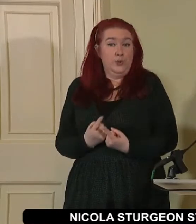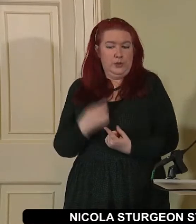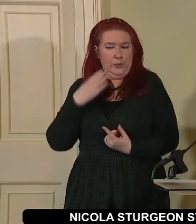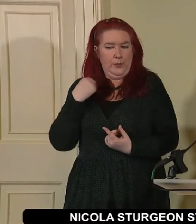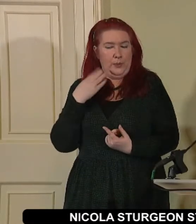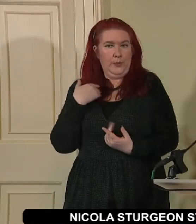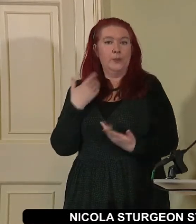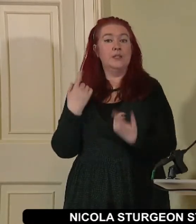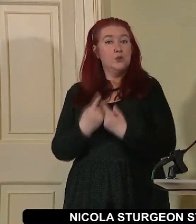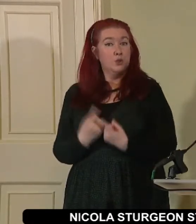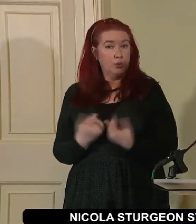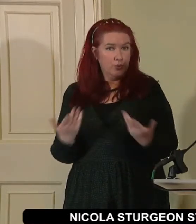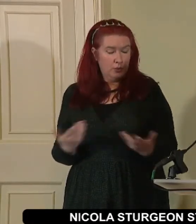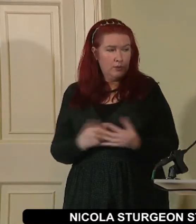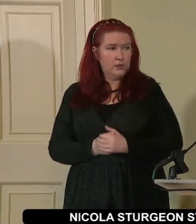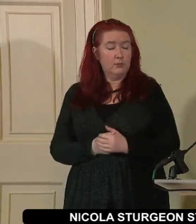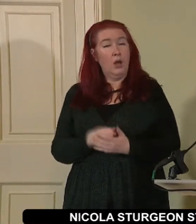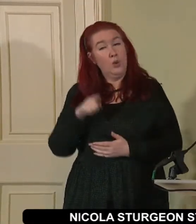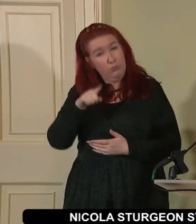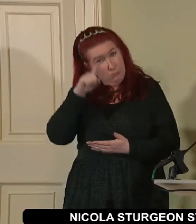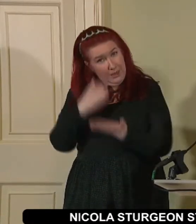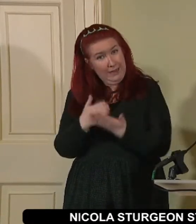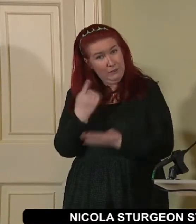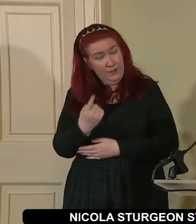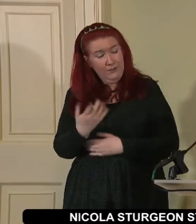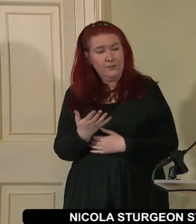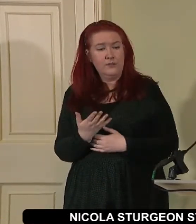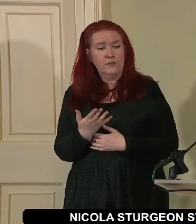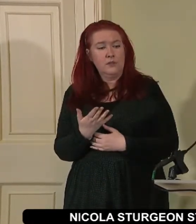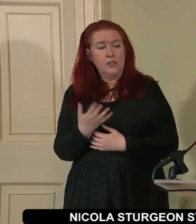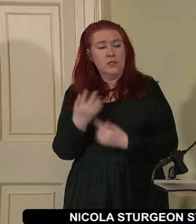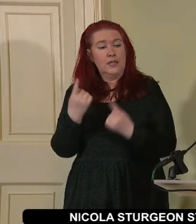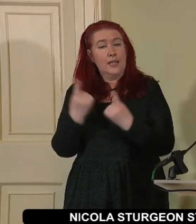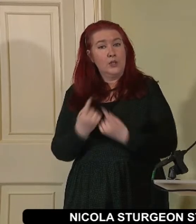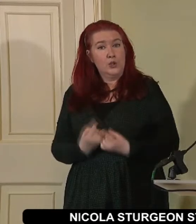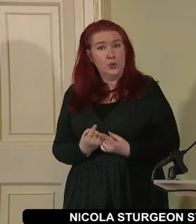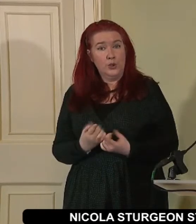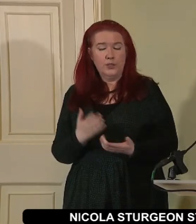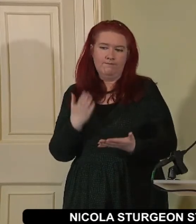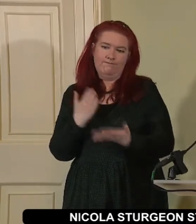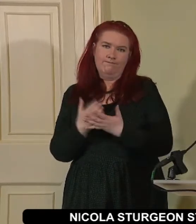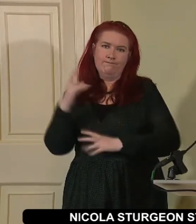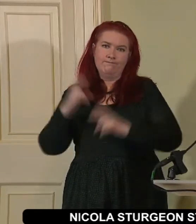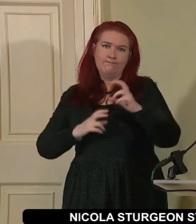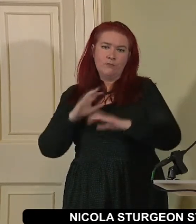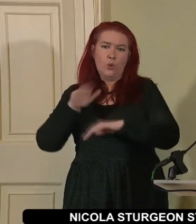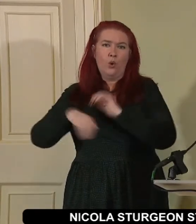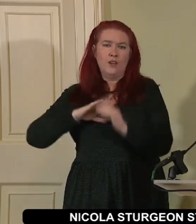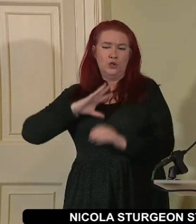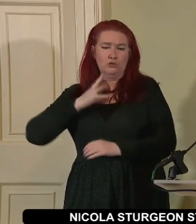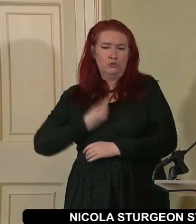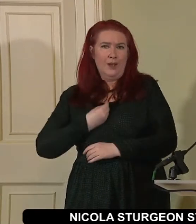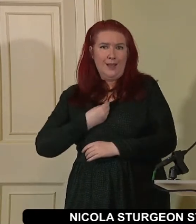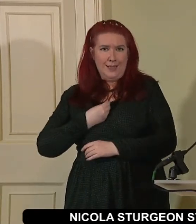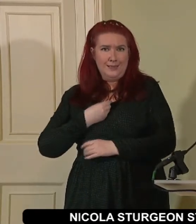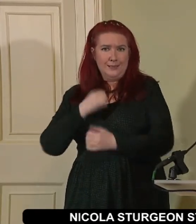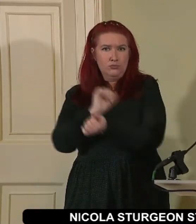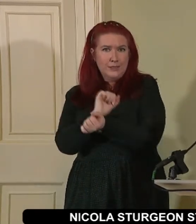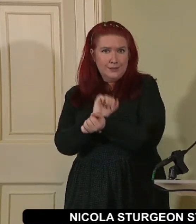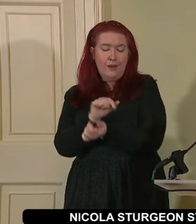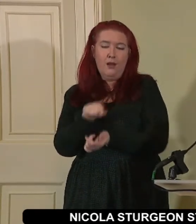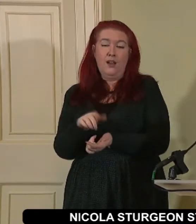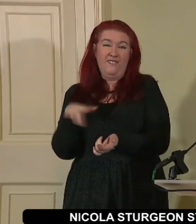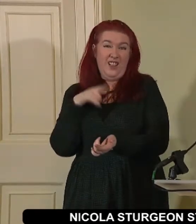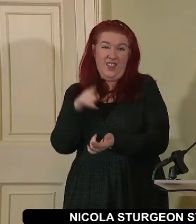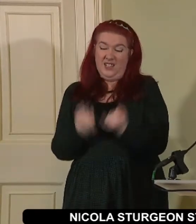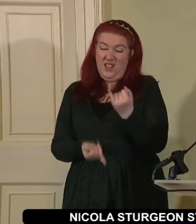couple of weeks, couple of months. Do you believe, though, that the issues, and particularly the row around transgender prisoners, was the straw that broke